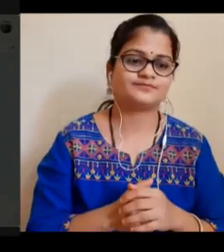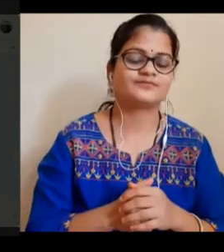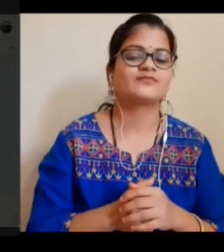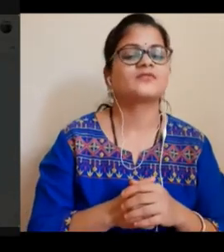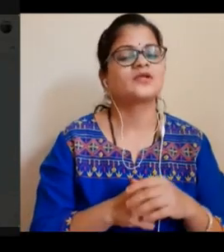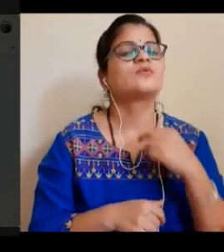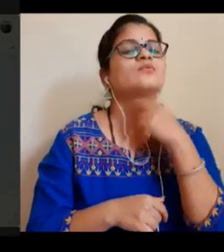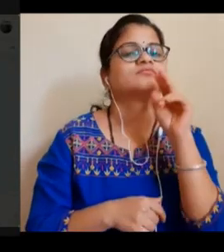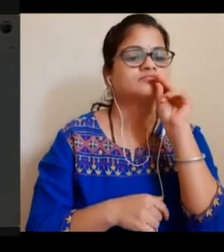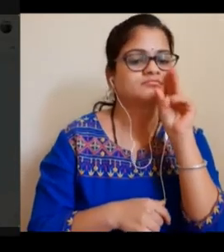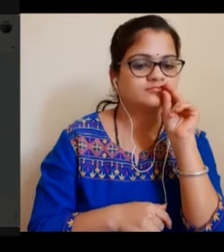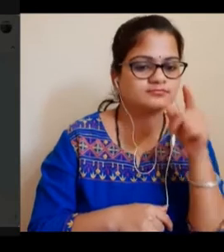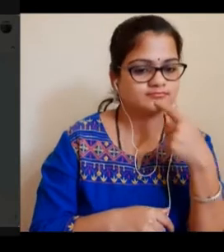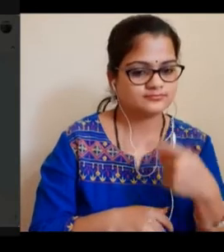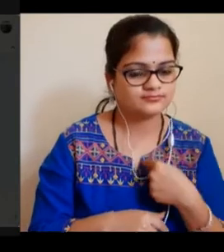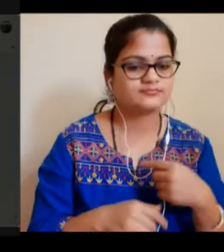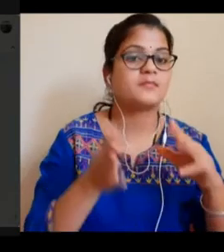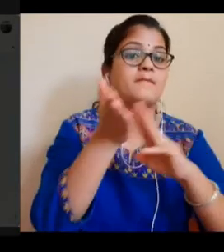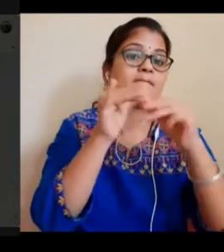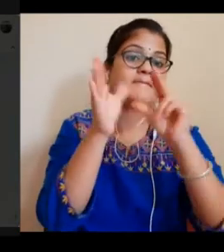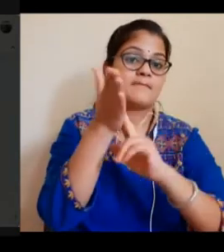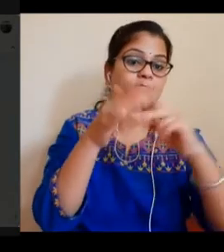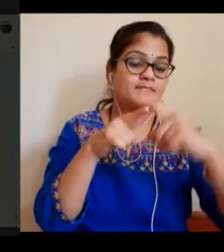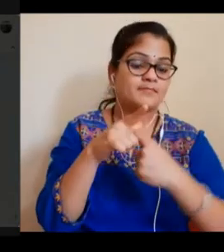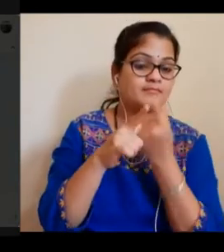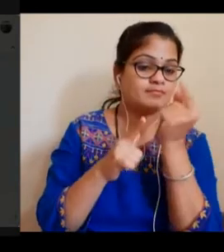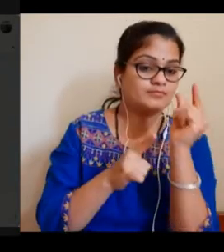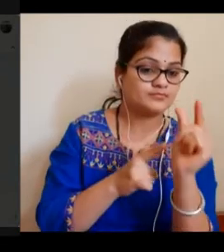Just unmute yourself and okay. Manju,